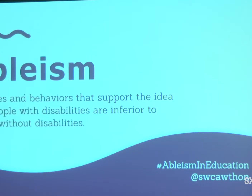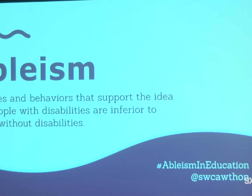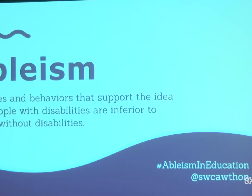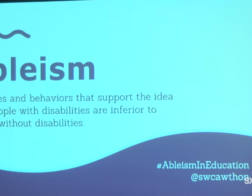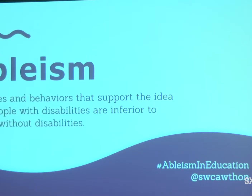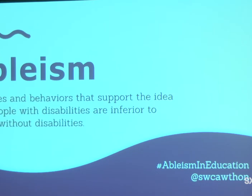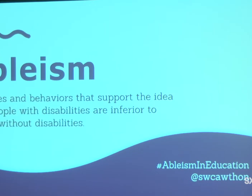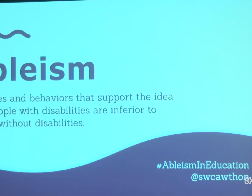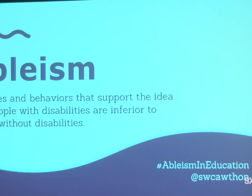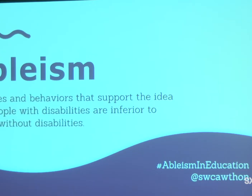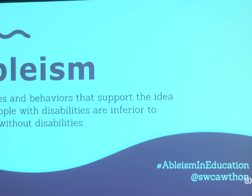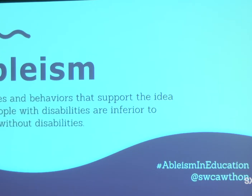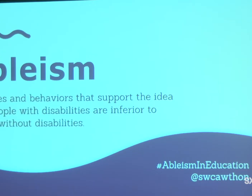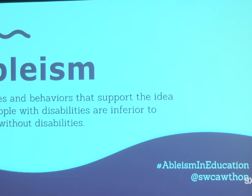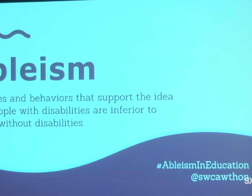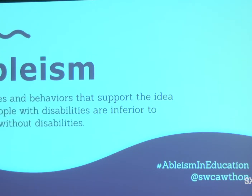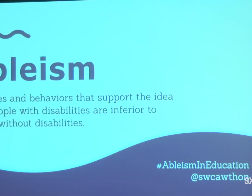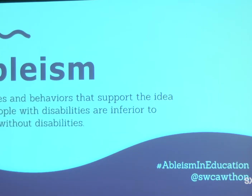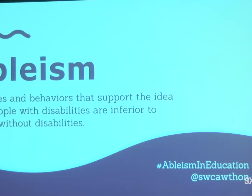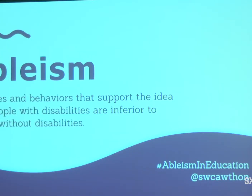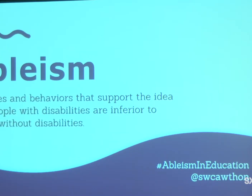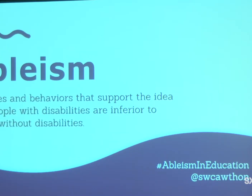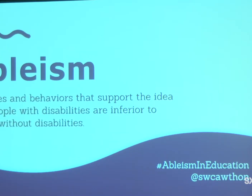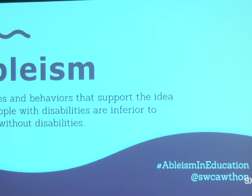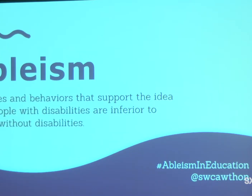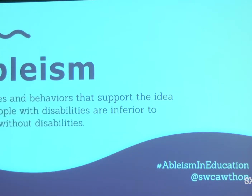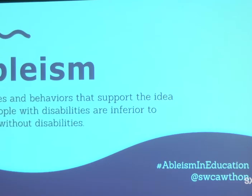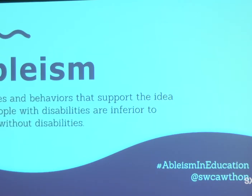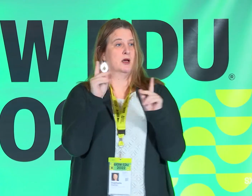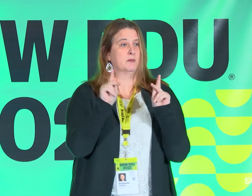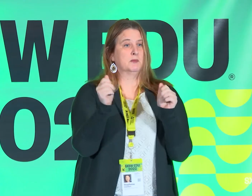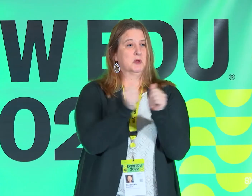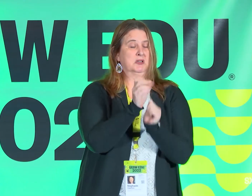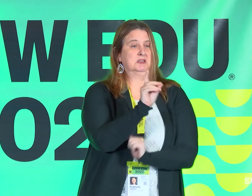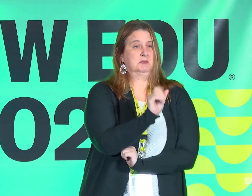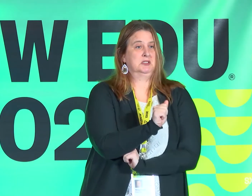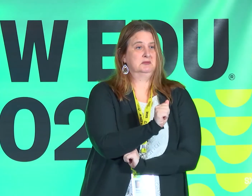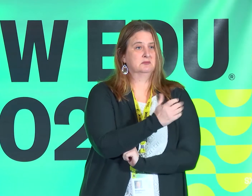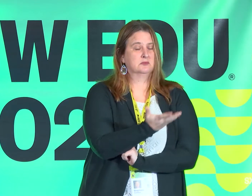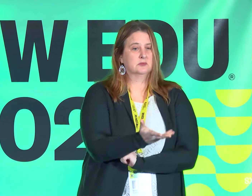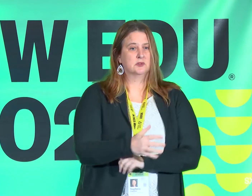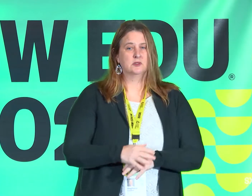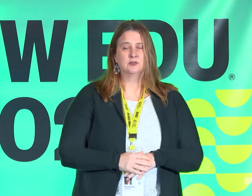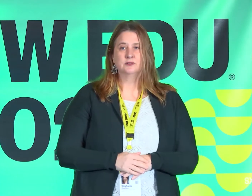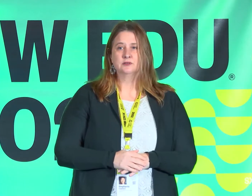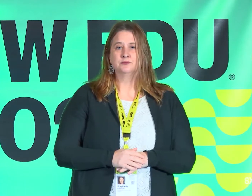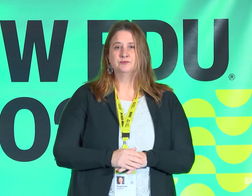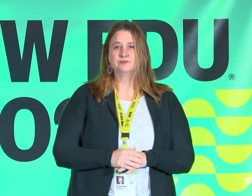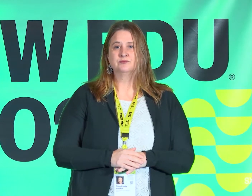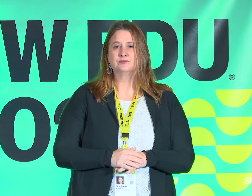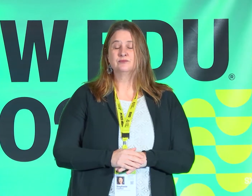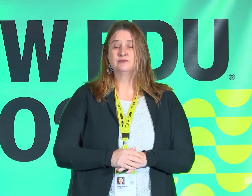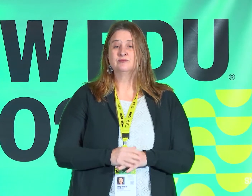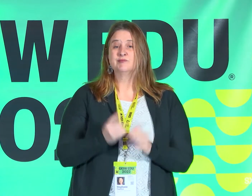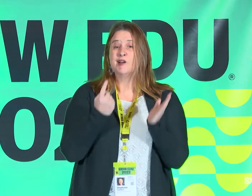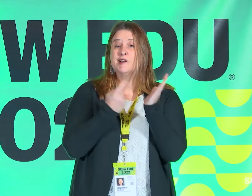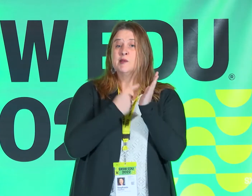than or inferior to people without disabilities. And this is people without disabilities, the attitudes that they